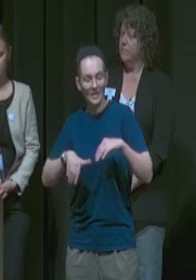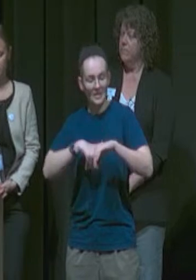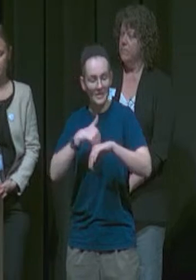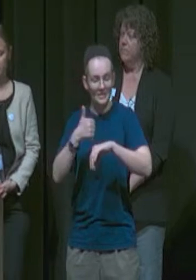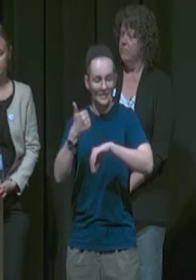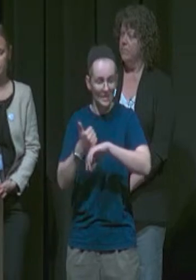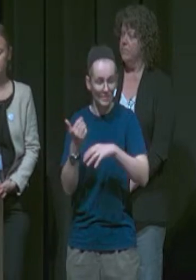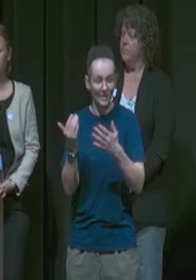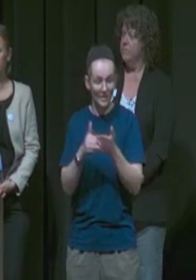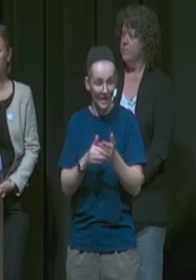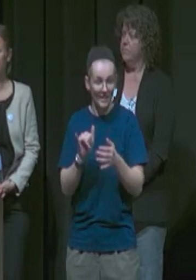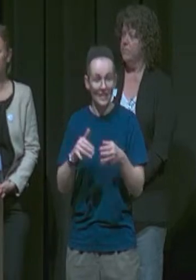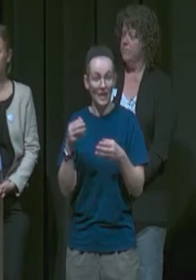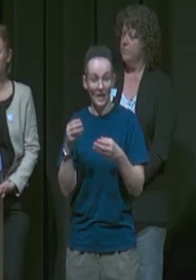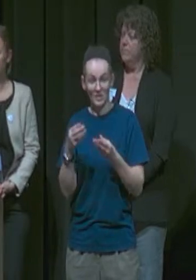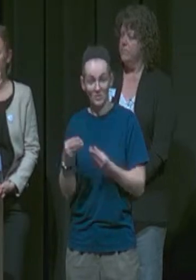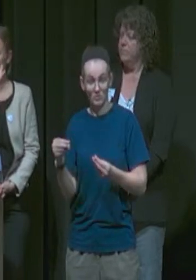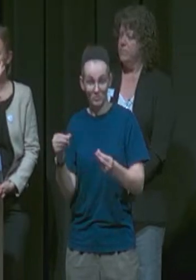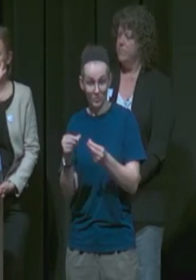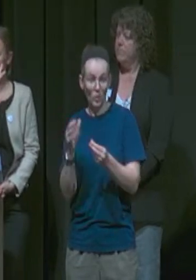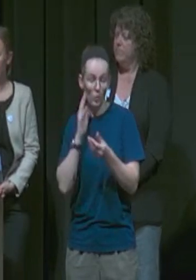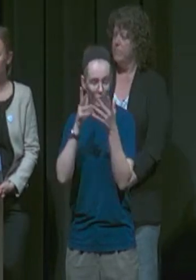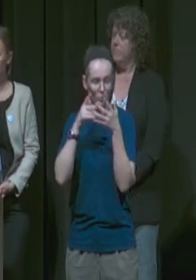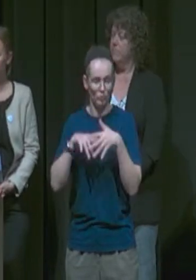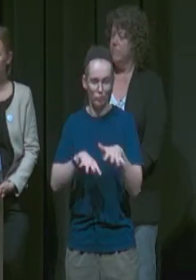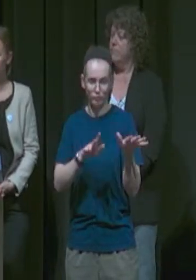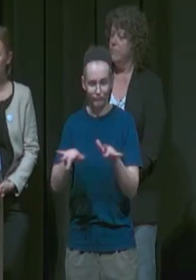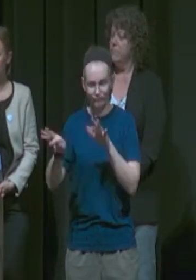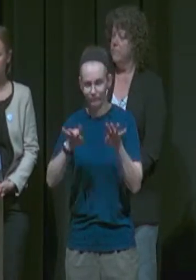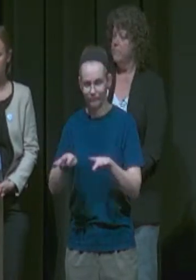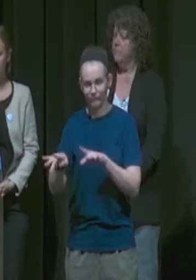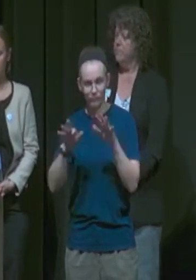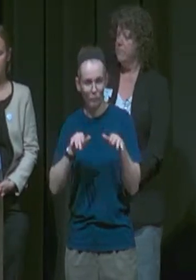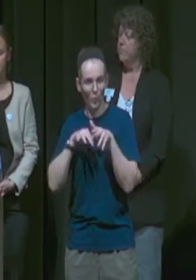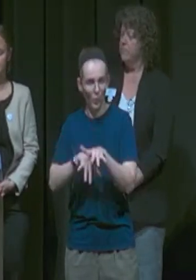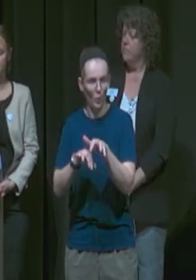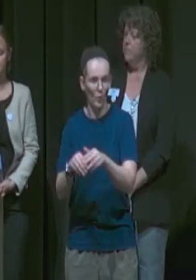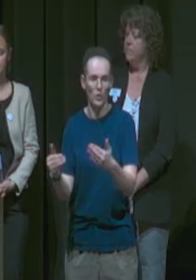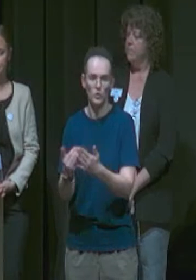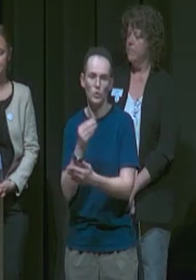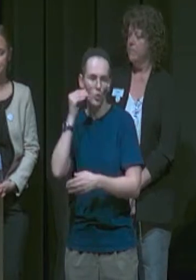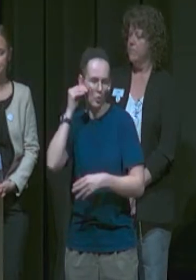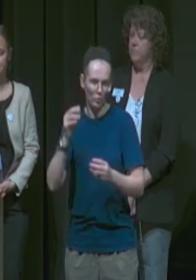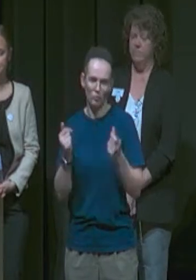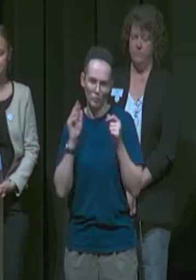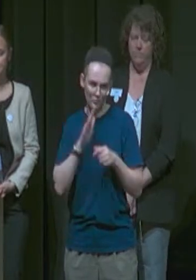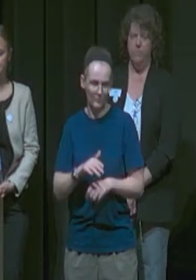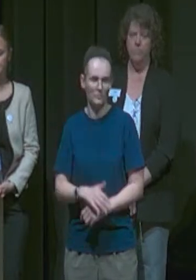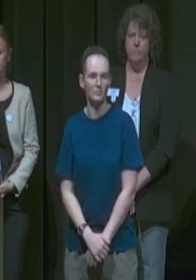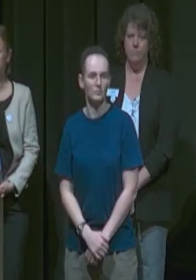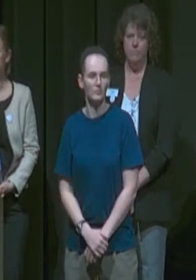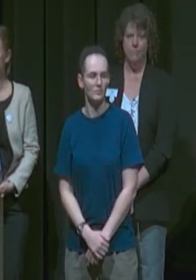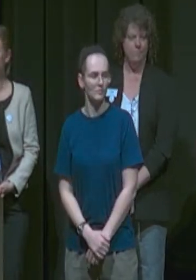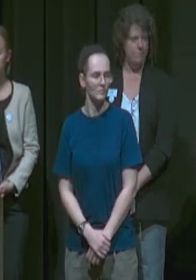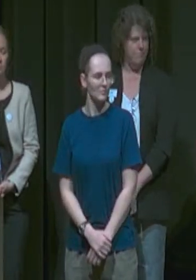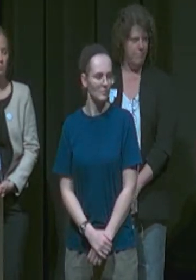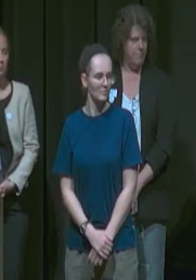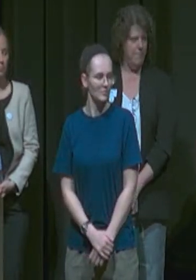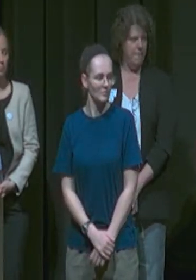it, that material will be moved along to its new home in moments.